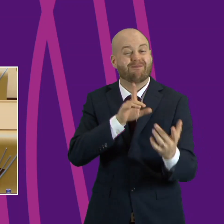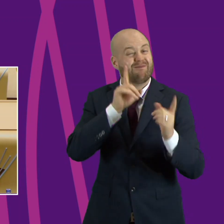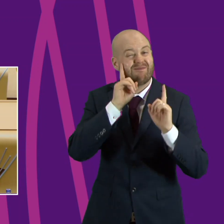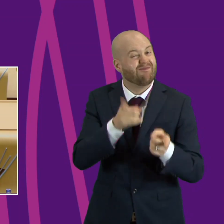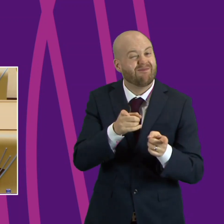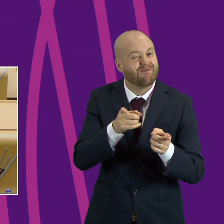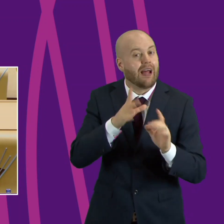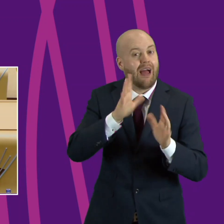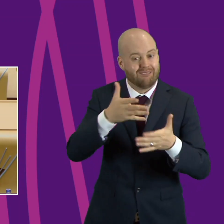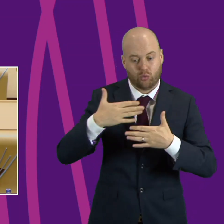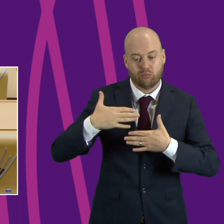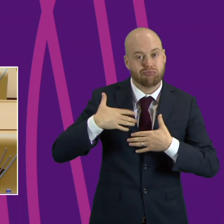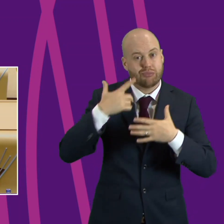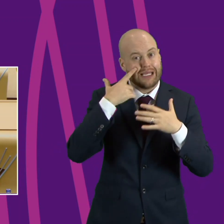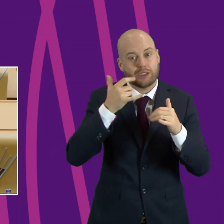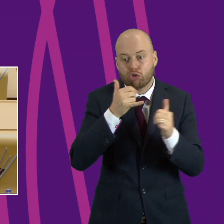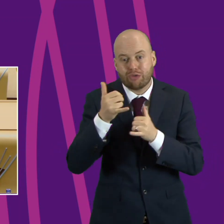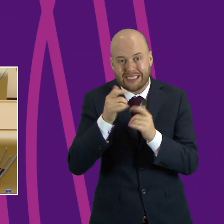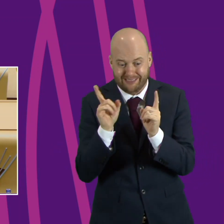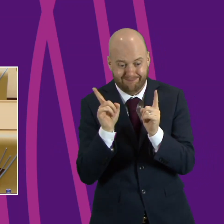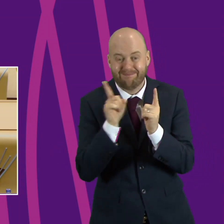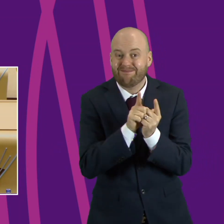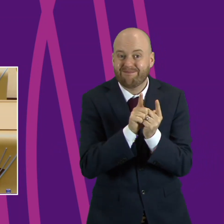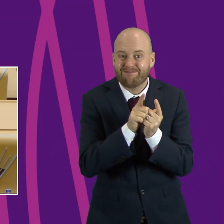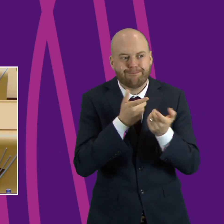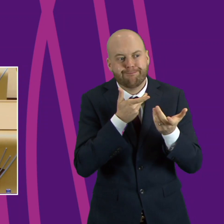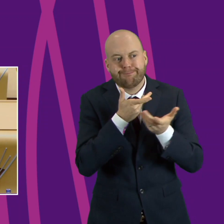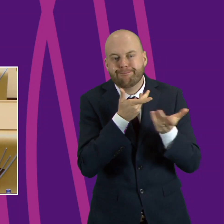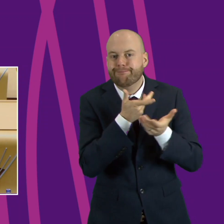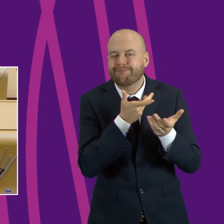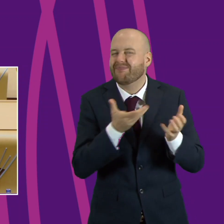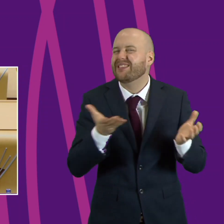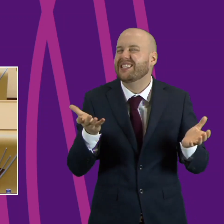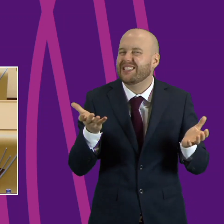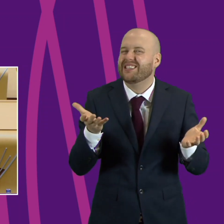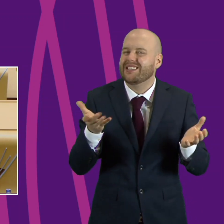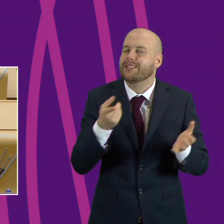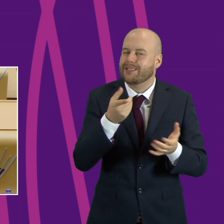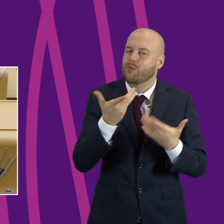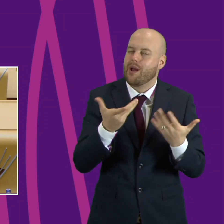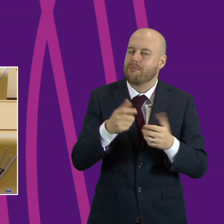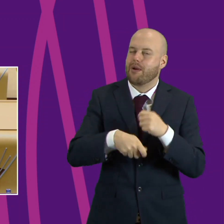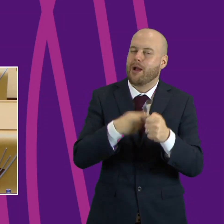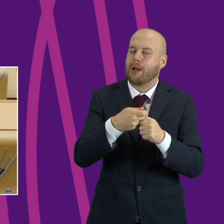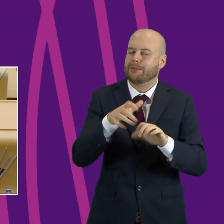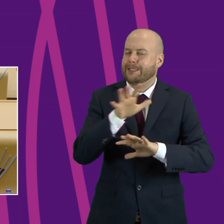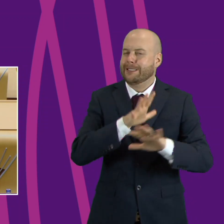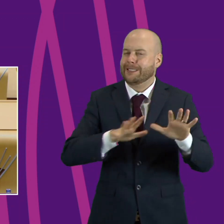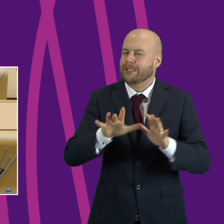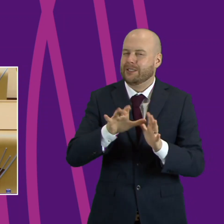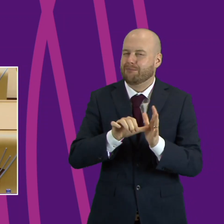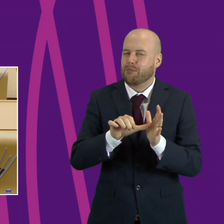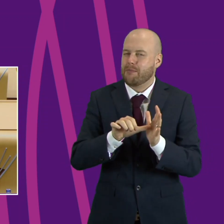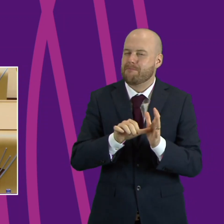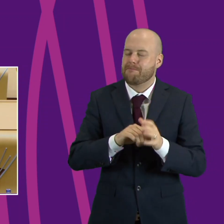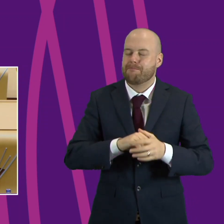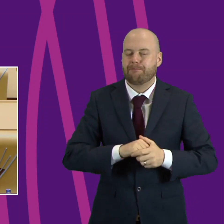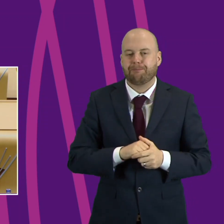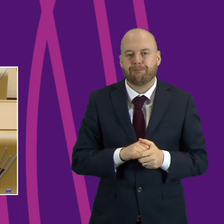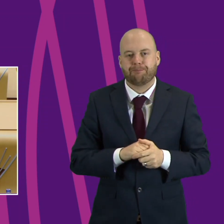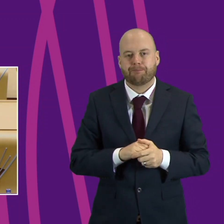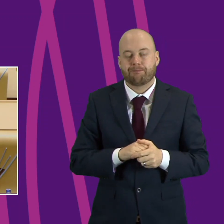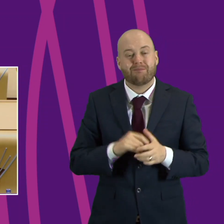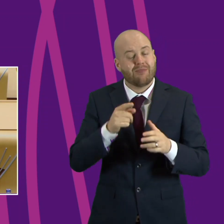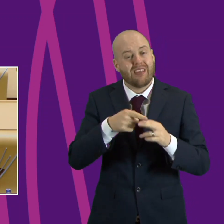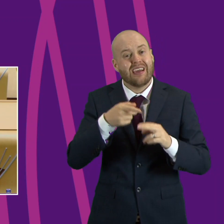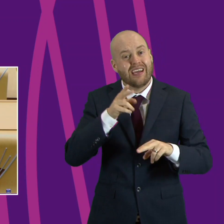women in this chamber will know. So we are looking at, as I said in my statement, if the numbers